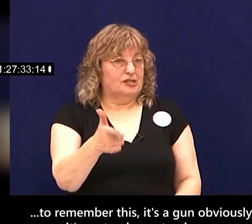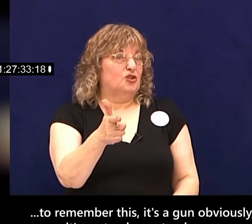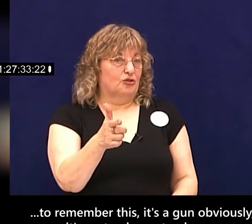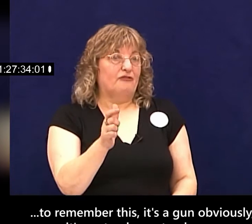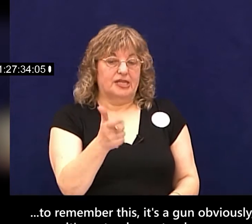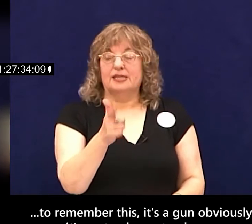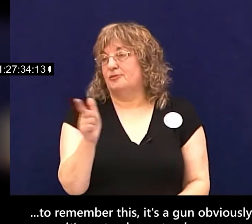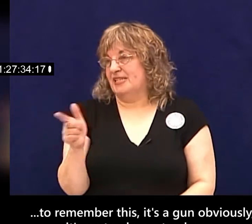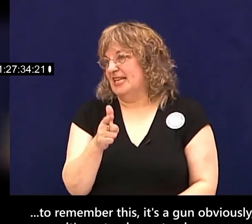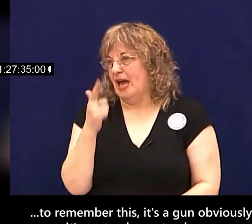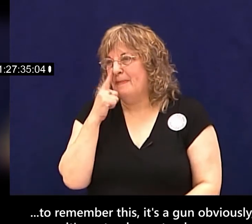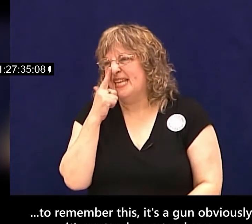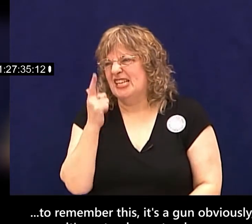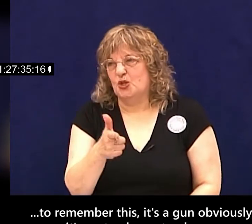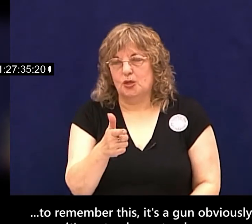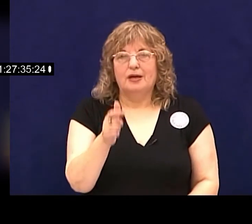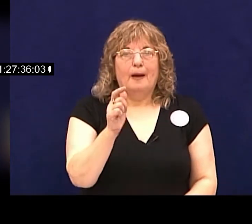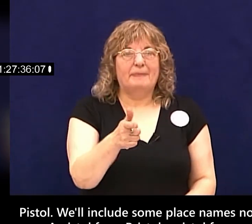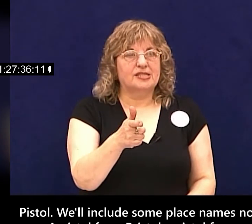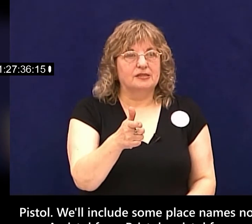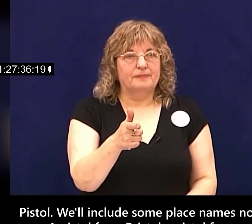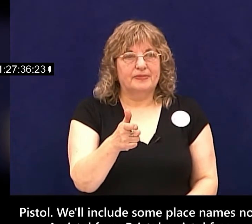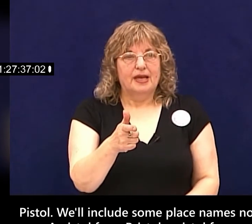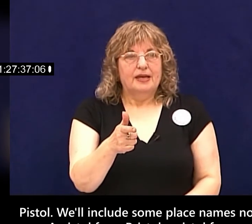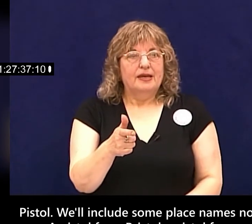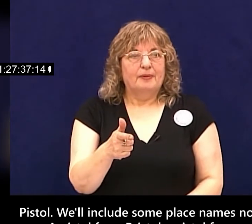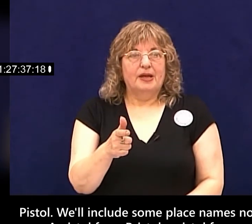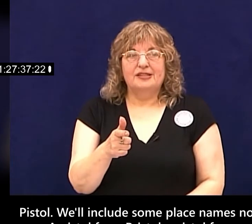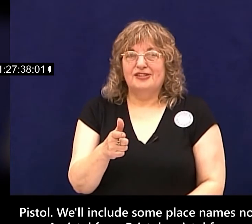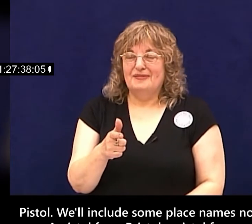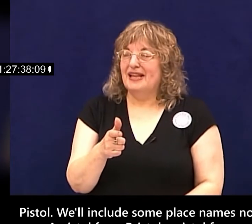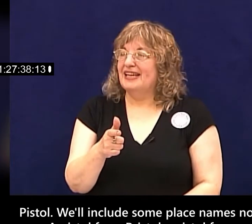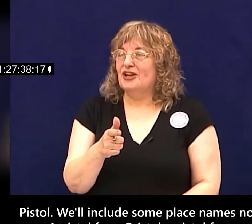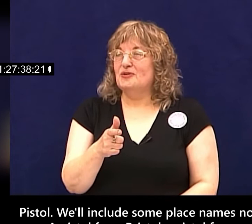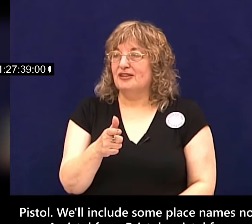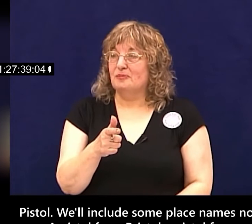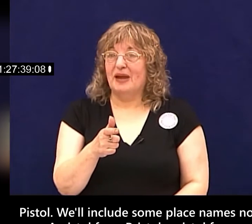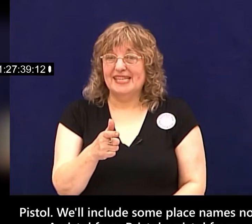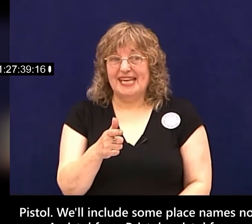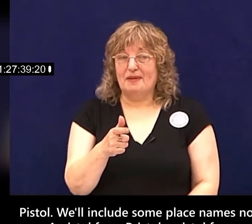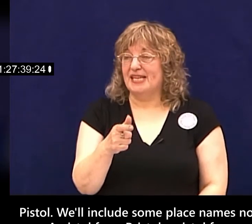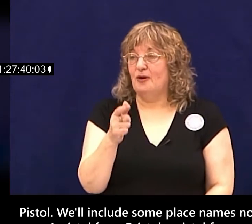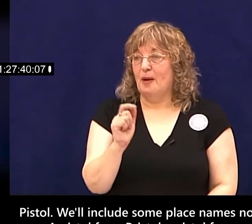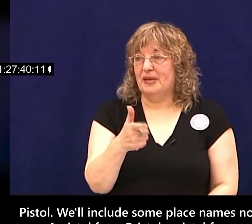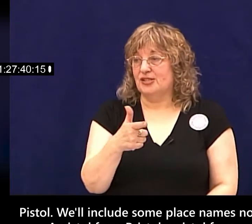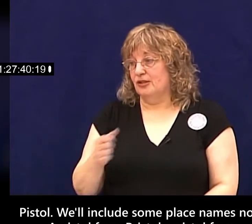a gun, obviously, it's a pretend gun. A pistol, and we'll include some place names now. A pistol